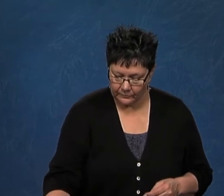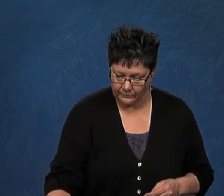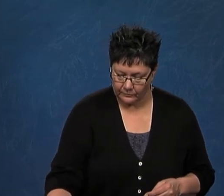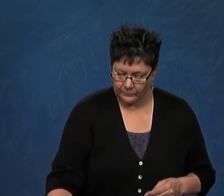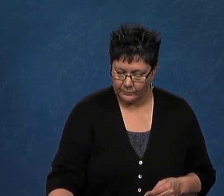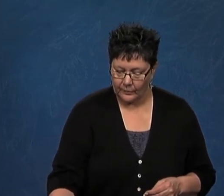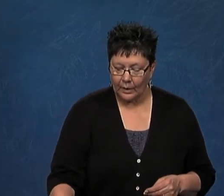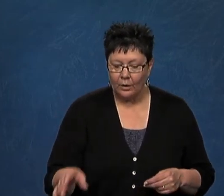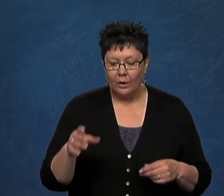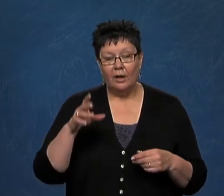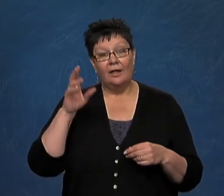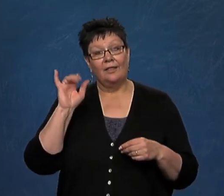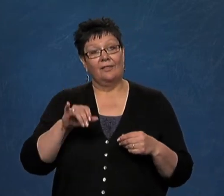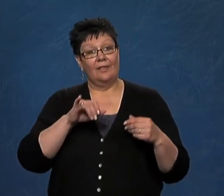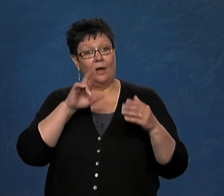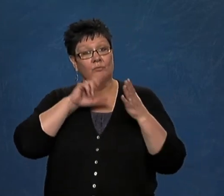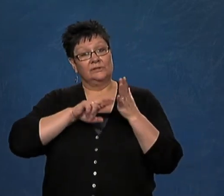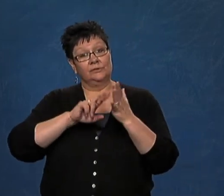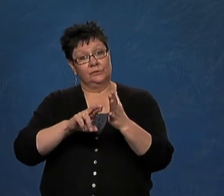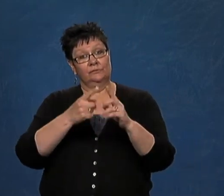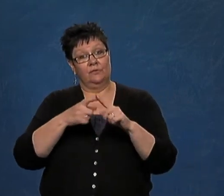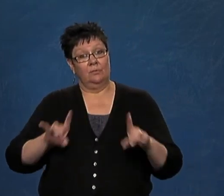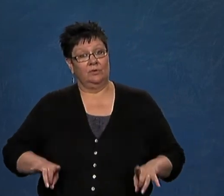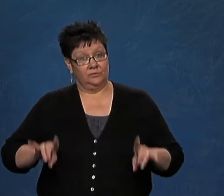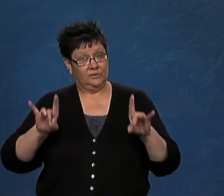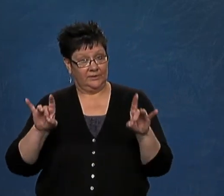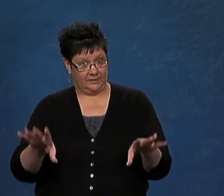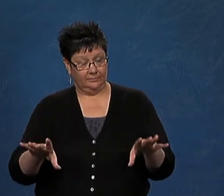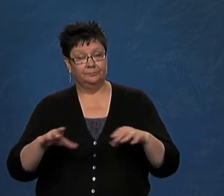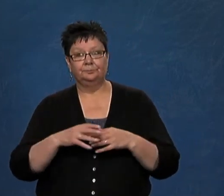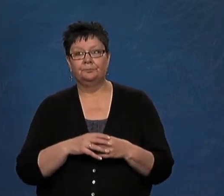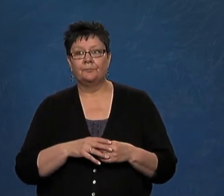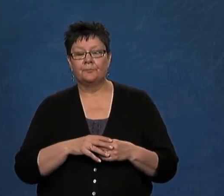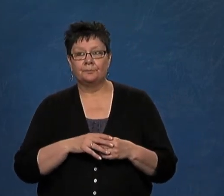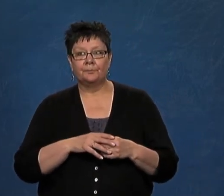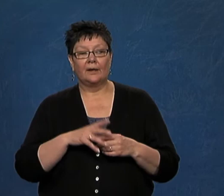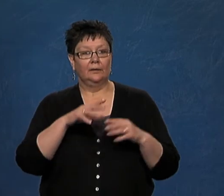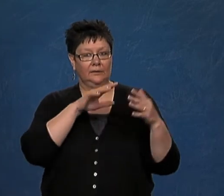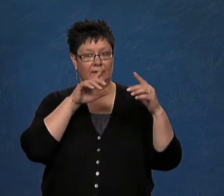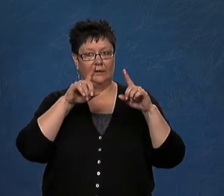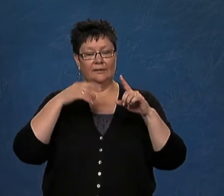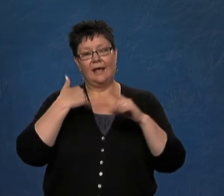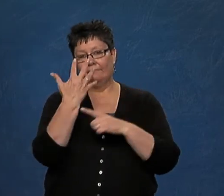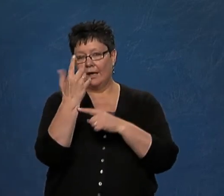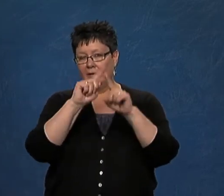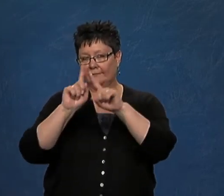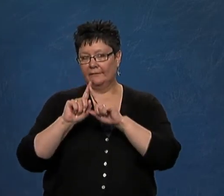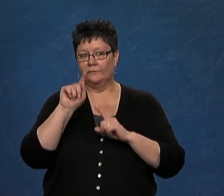mode to be used. Now, the research from Australia